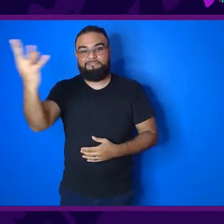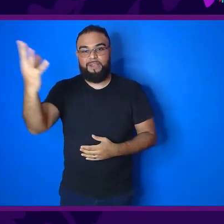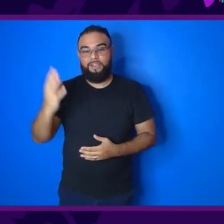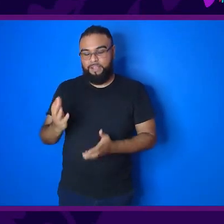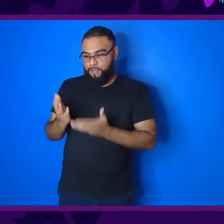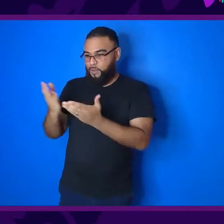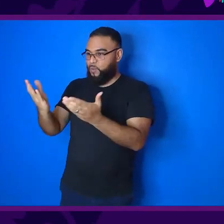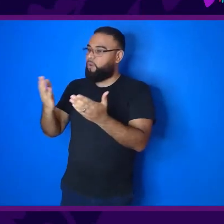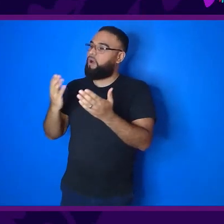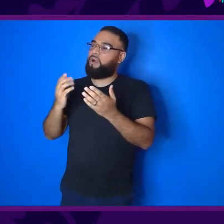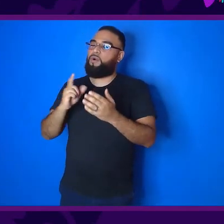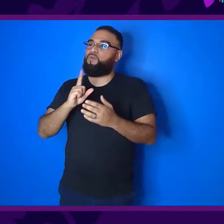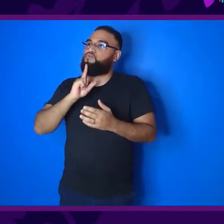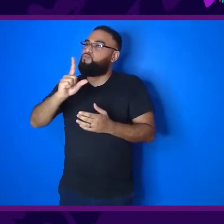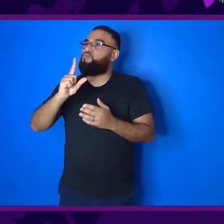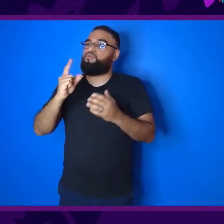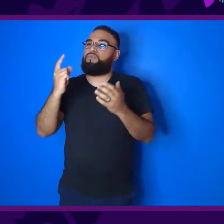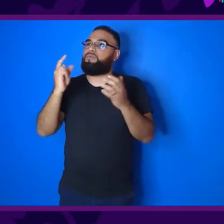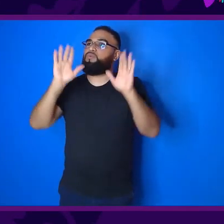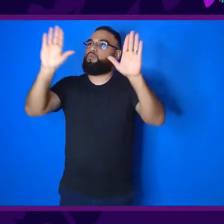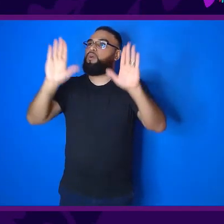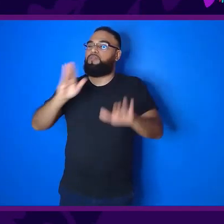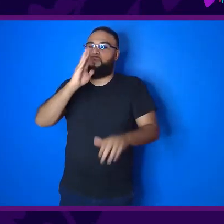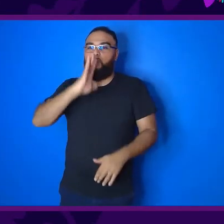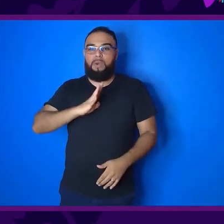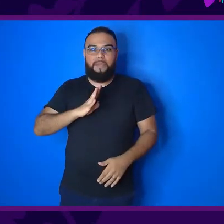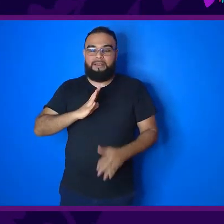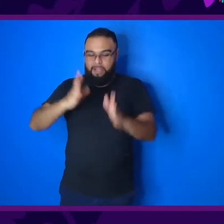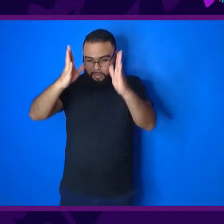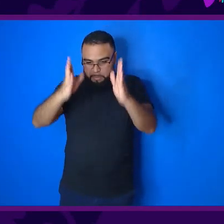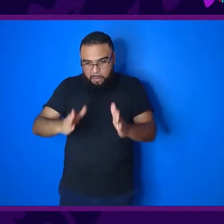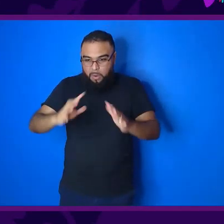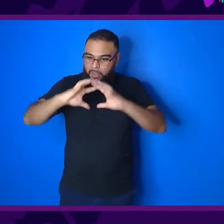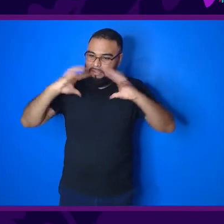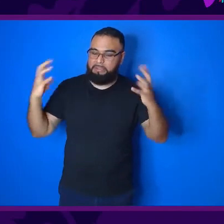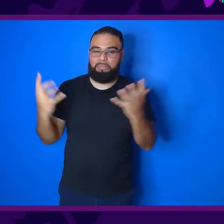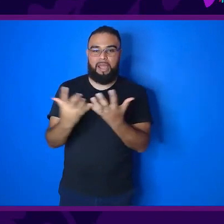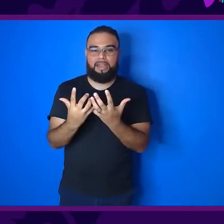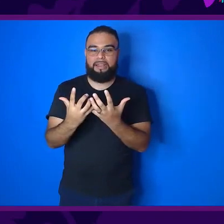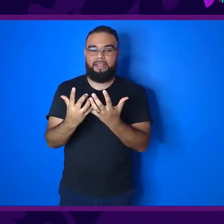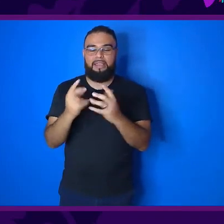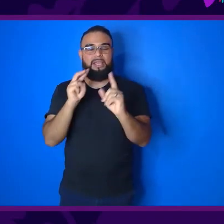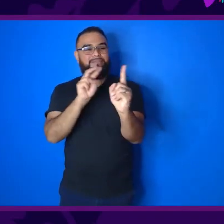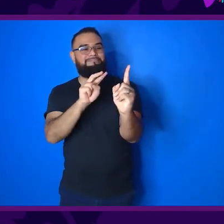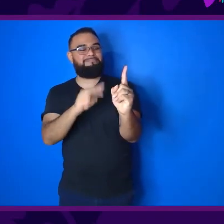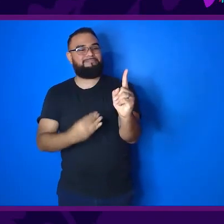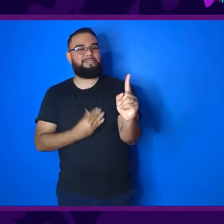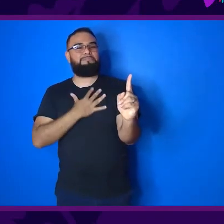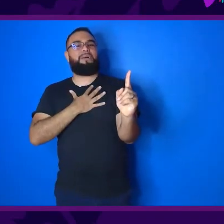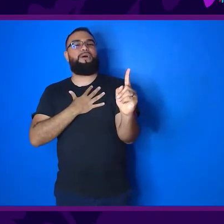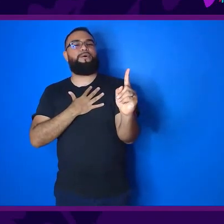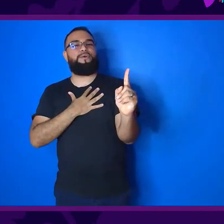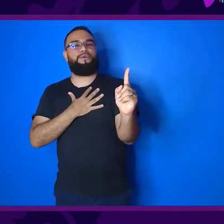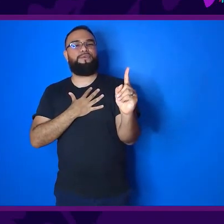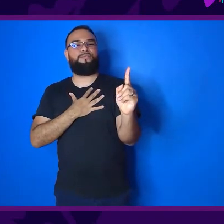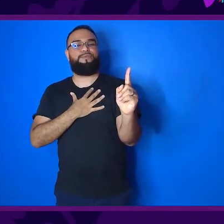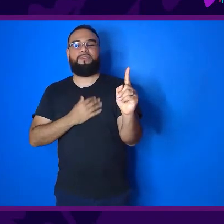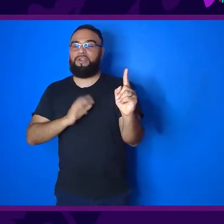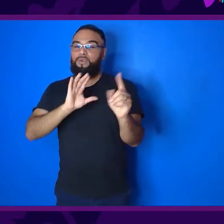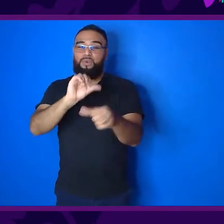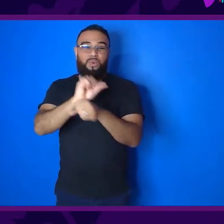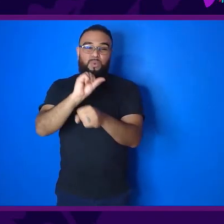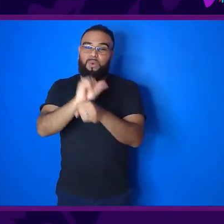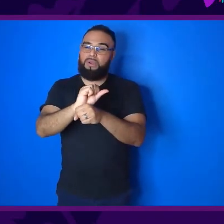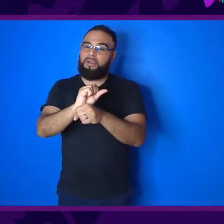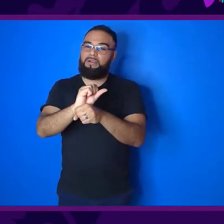a wonderful human being on this planet. You inspire me. You've inspired so many of us. Your work means so much. But we just